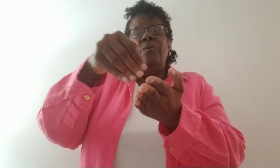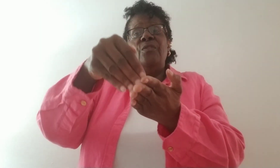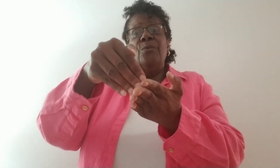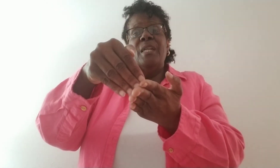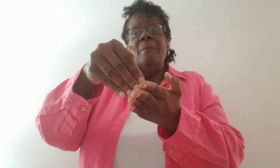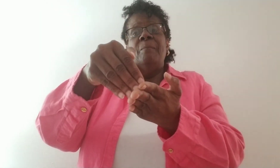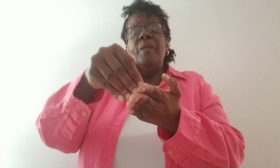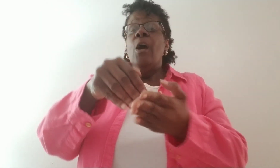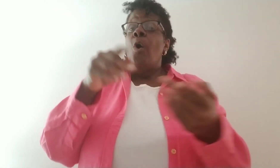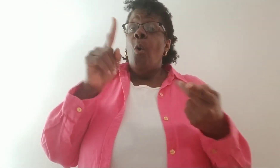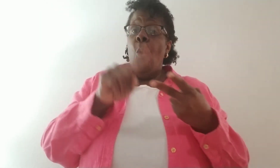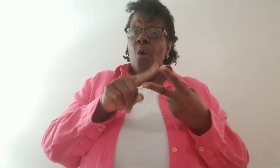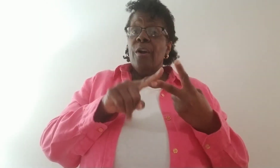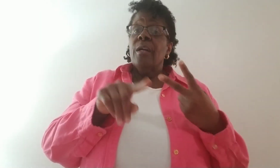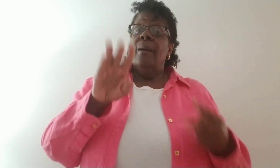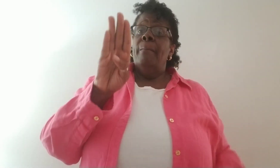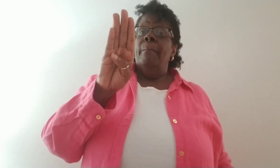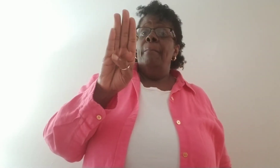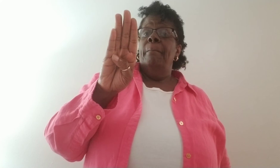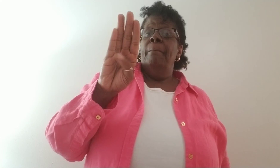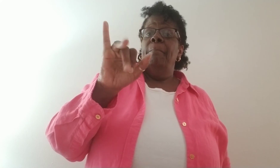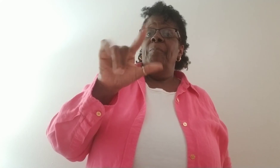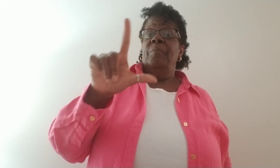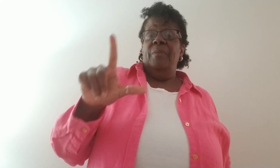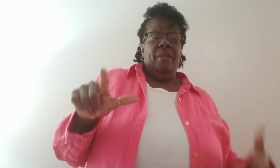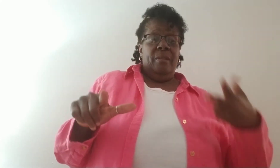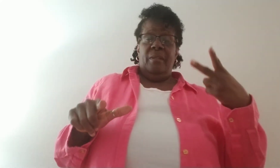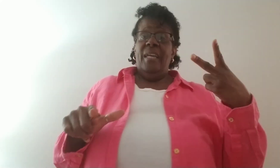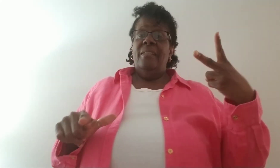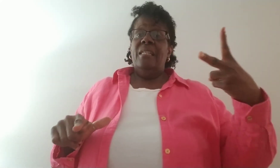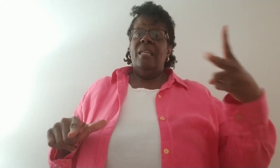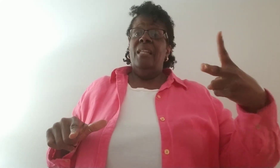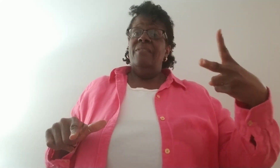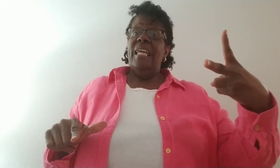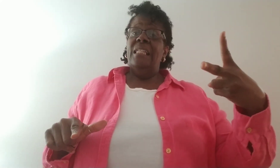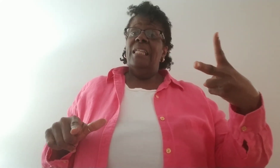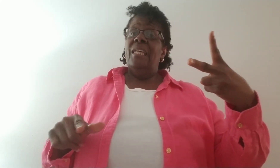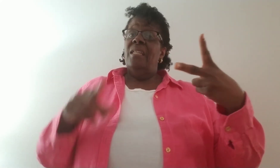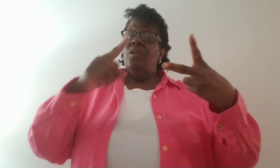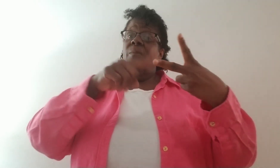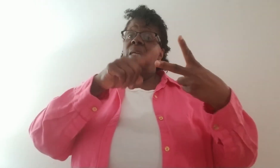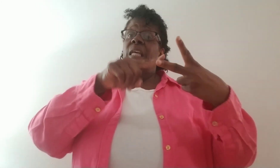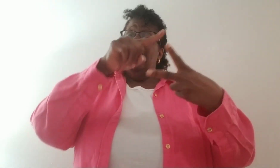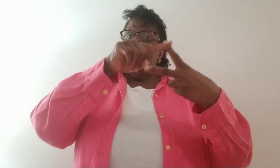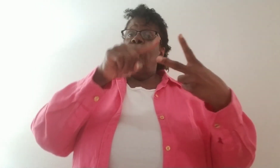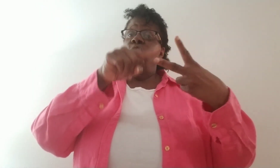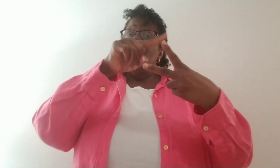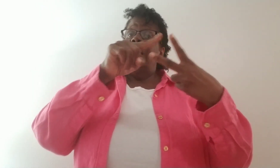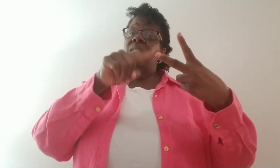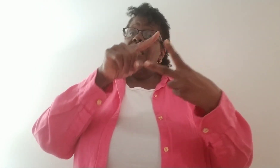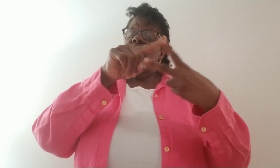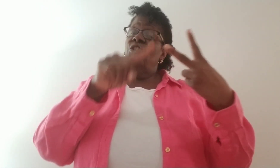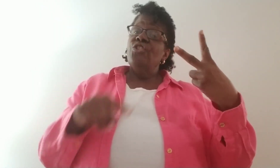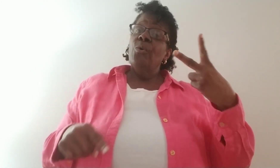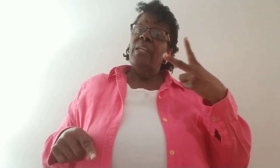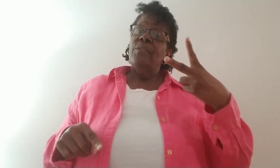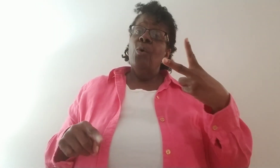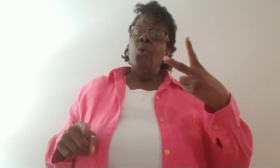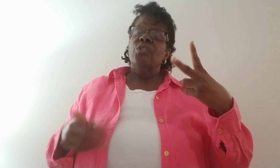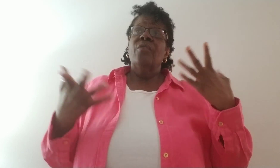1, 2, 3. Or, okay, that's that left hand again. And you use this to show even or. So if I